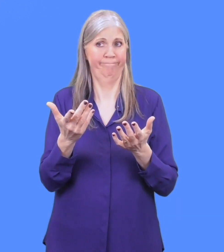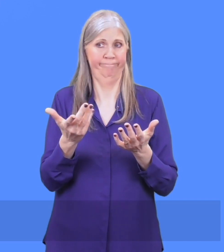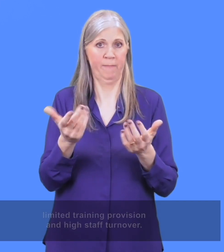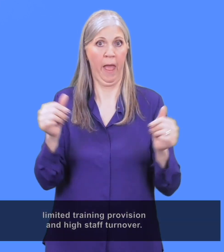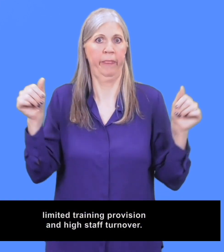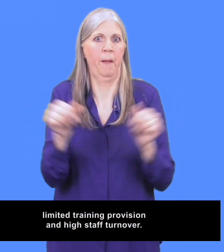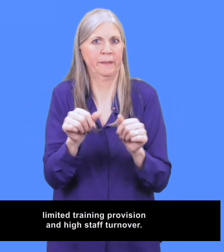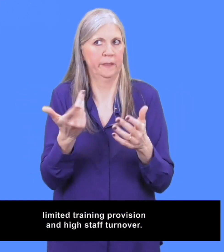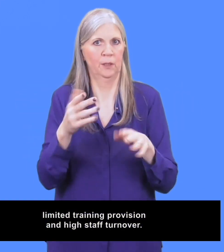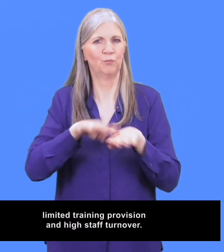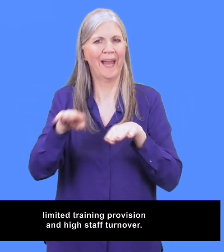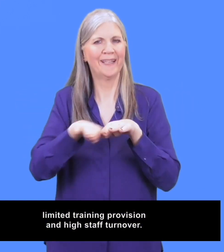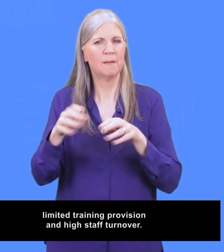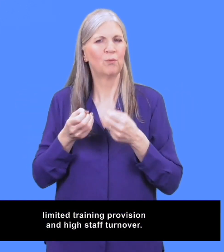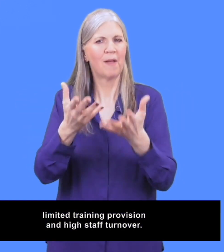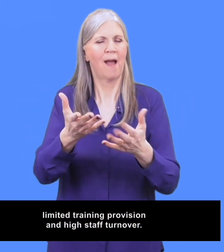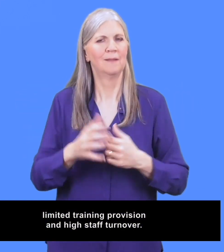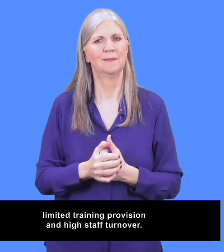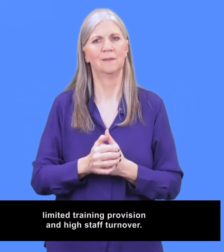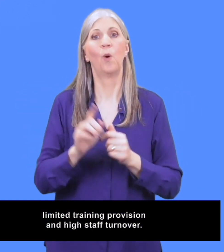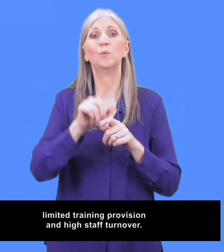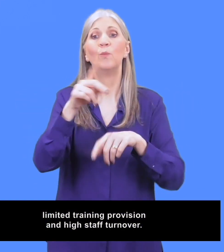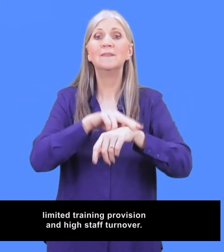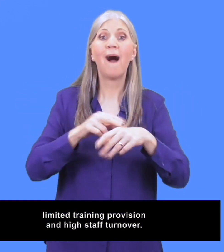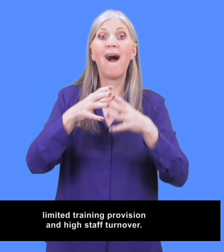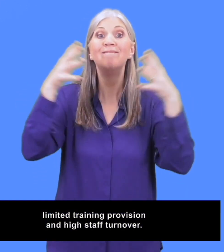limited training provision and high staff turnover.